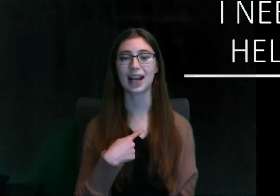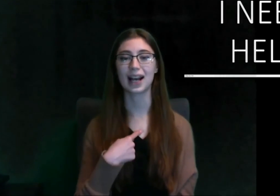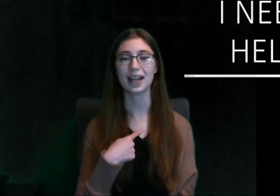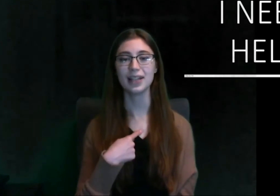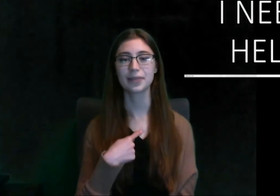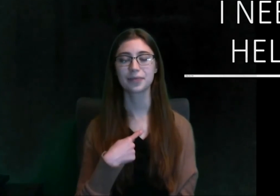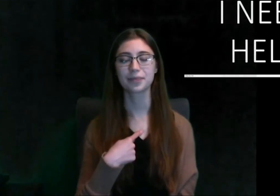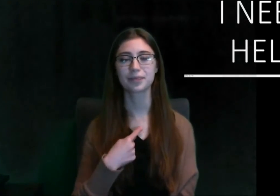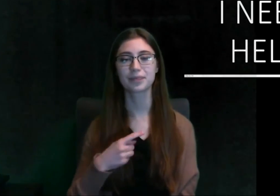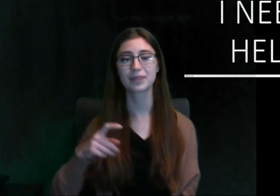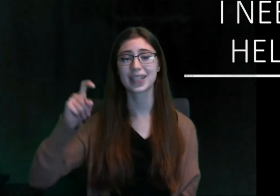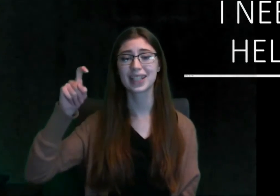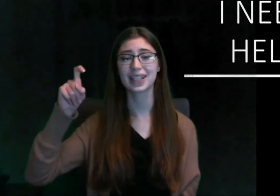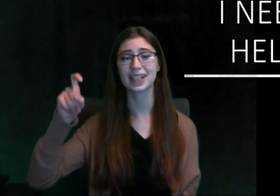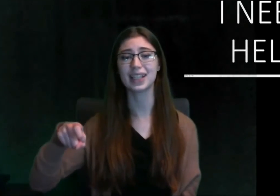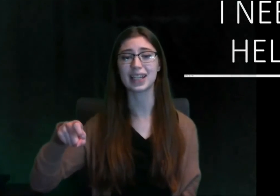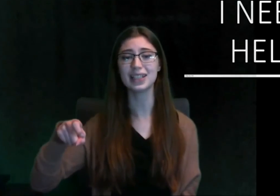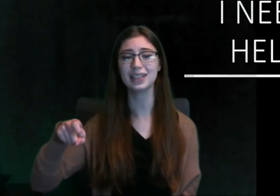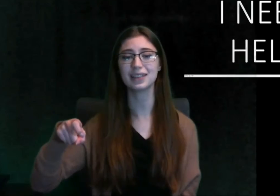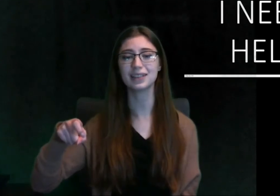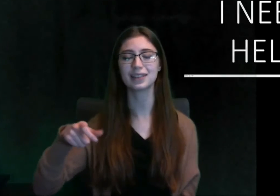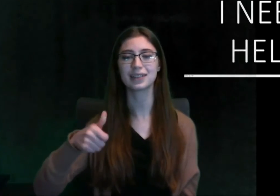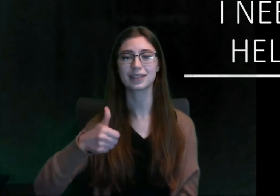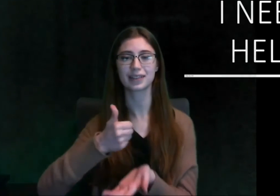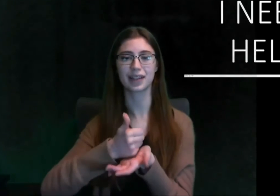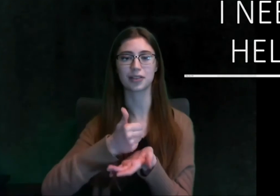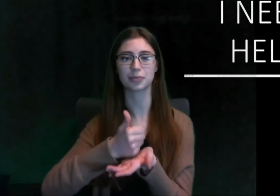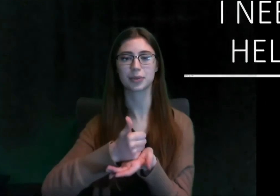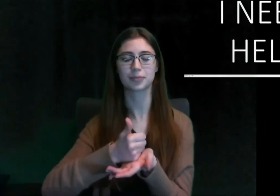I need help.